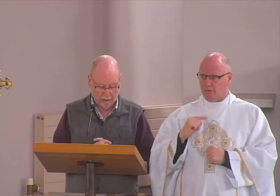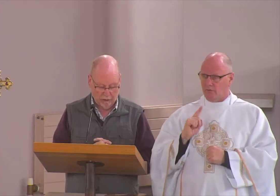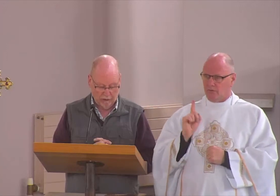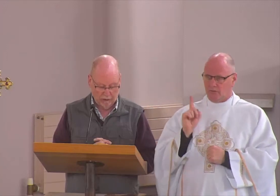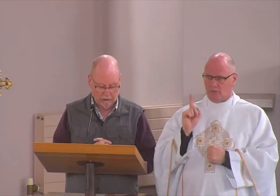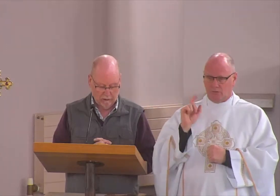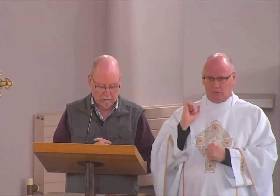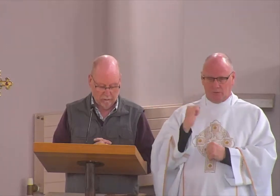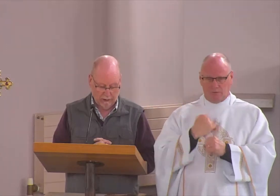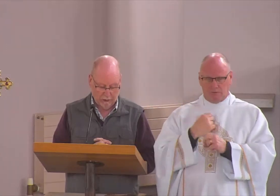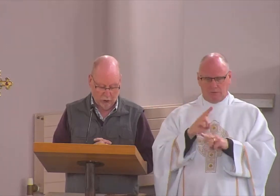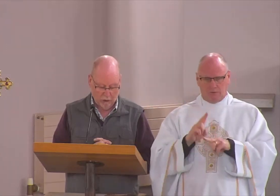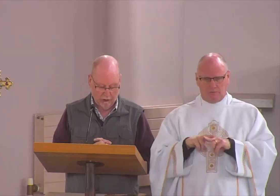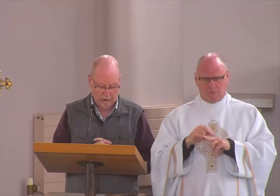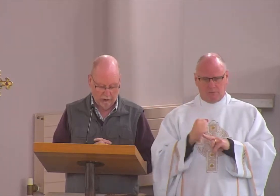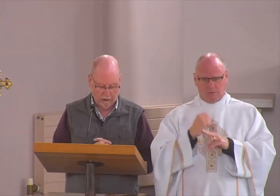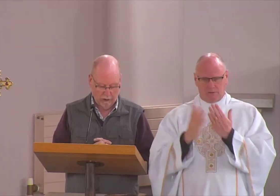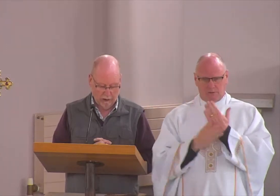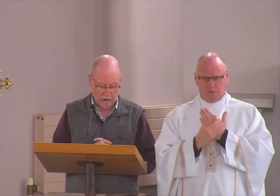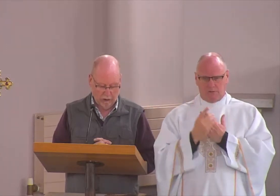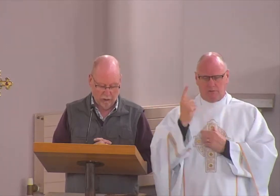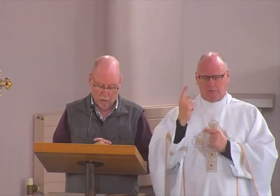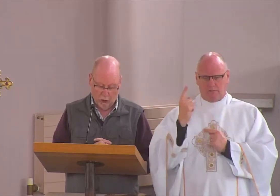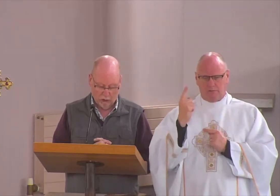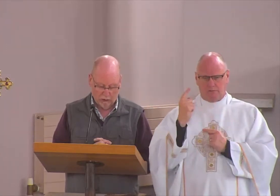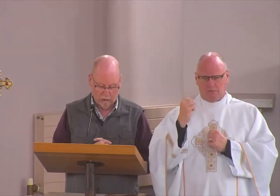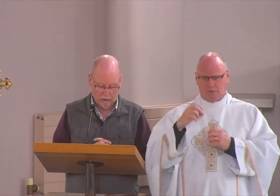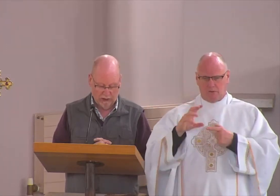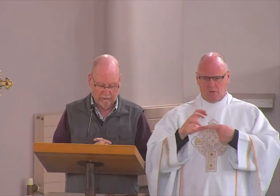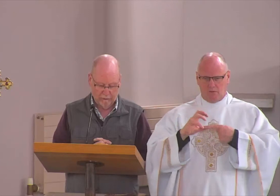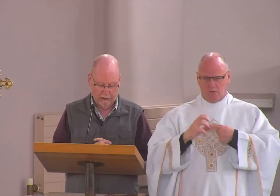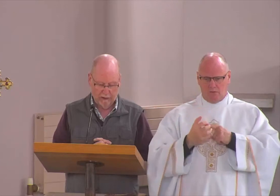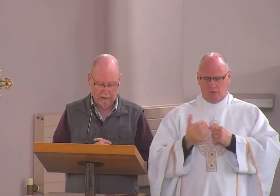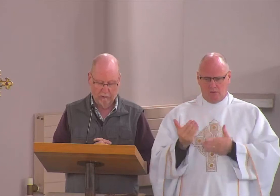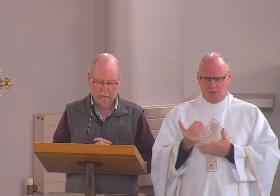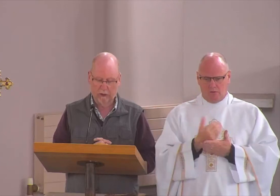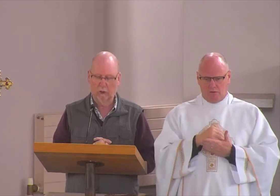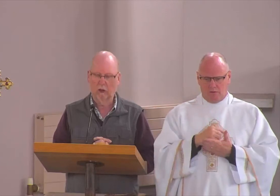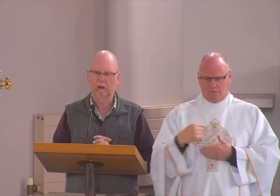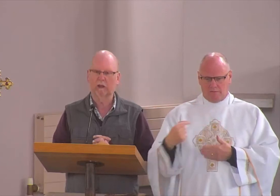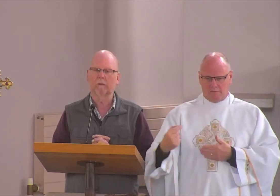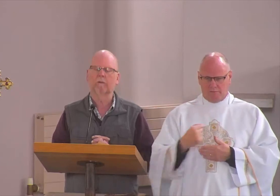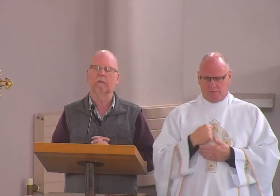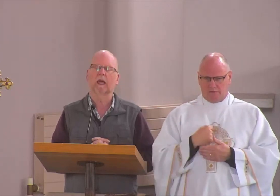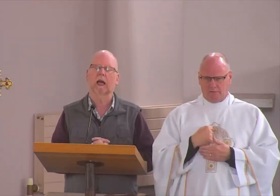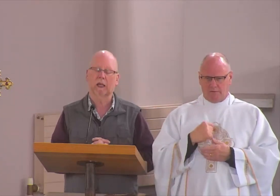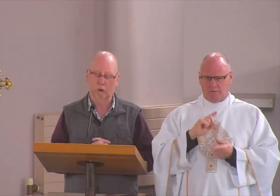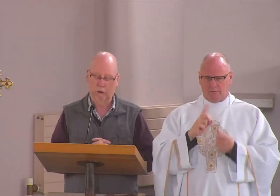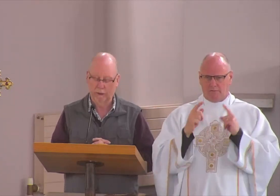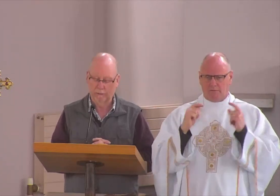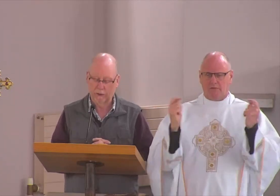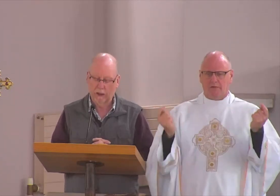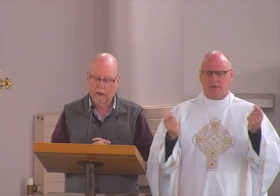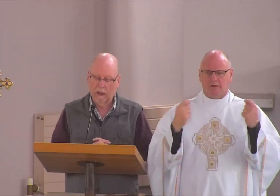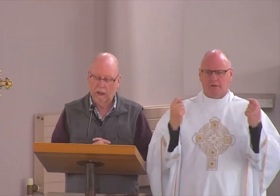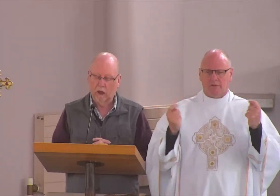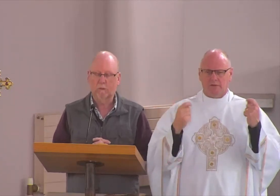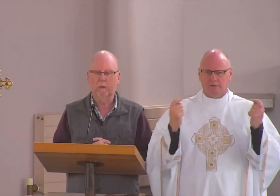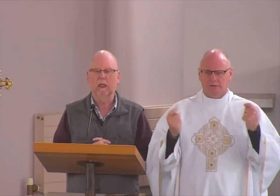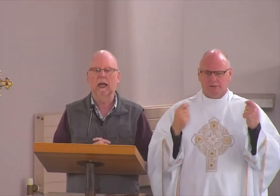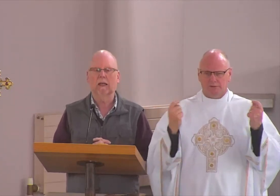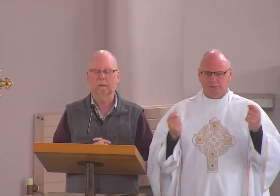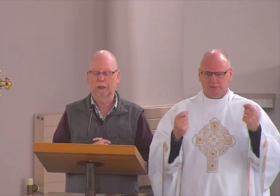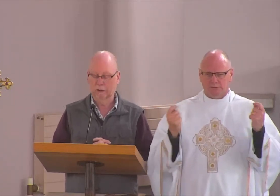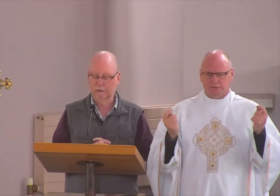Father, my God, the rock who saves me." Response, Alleluia.